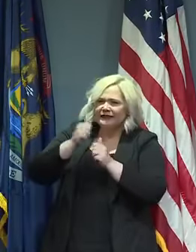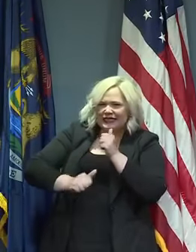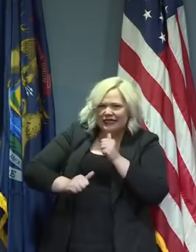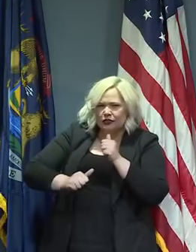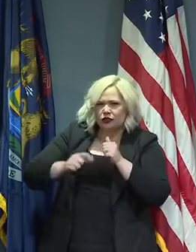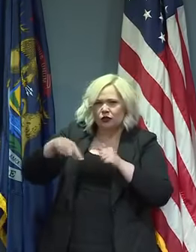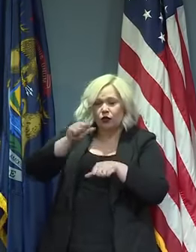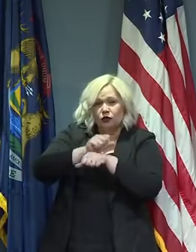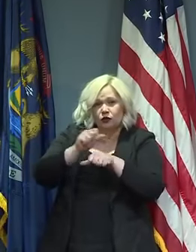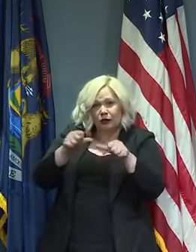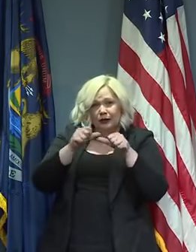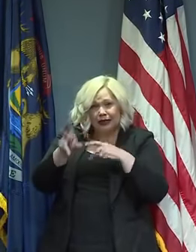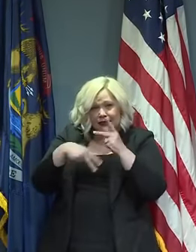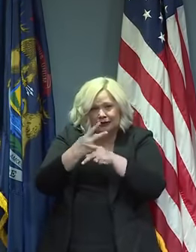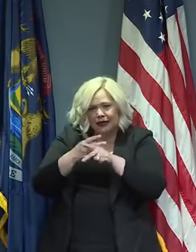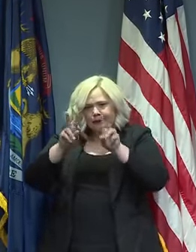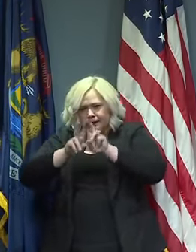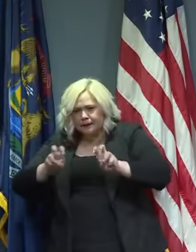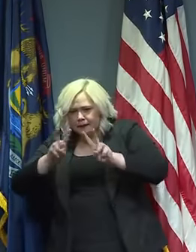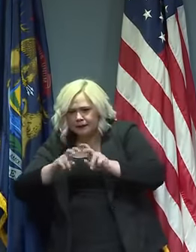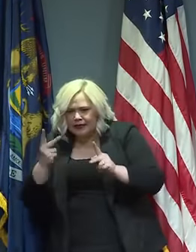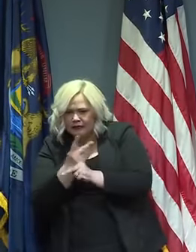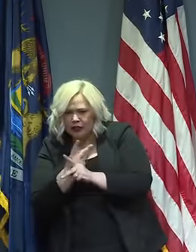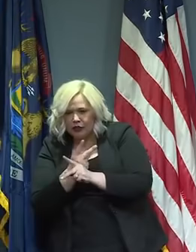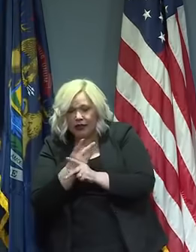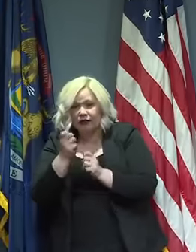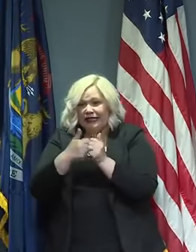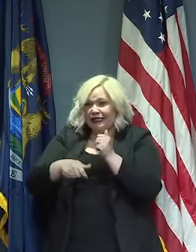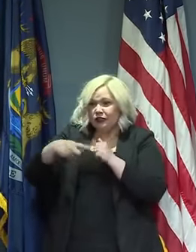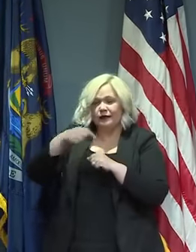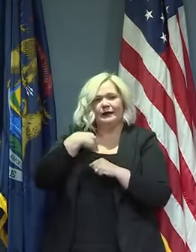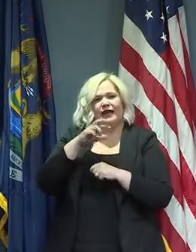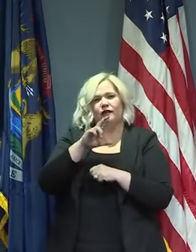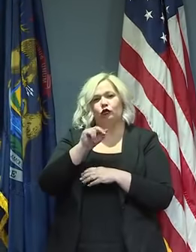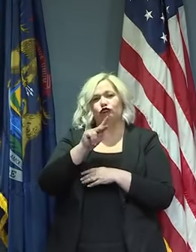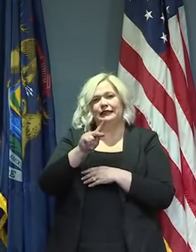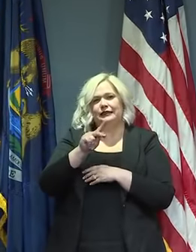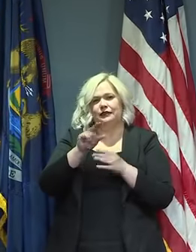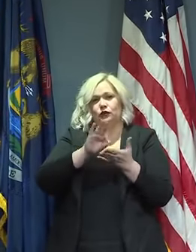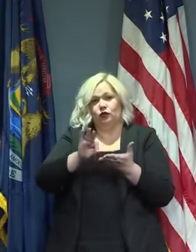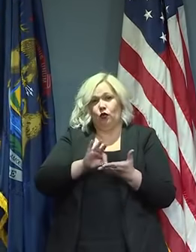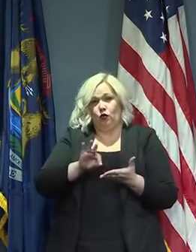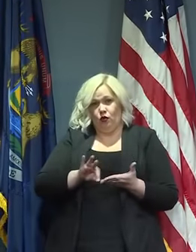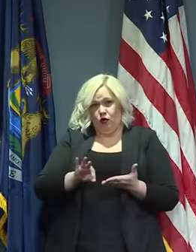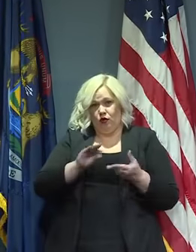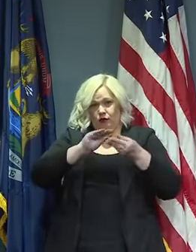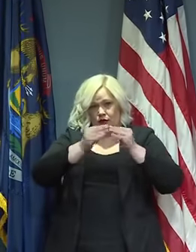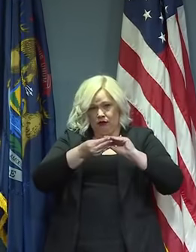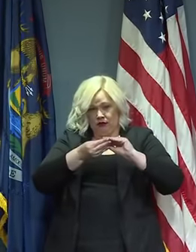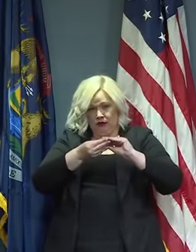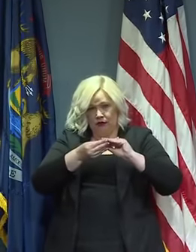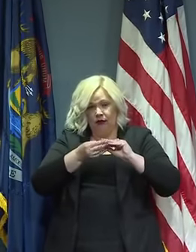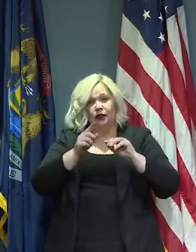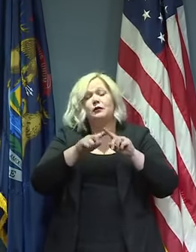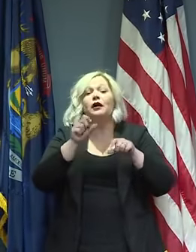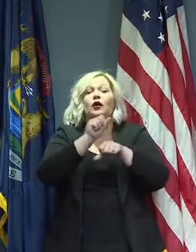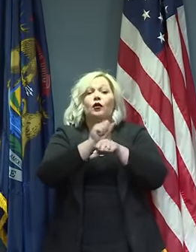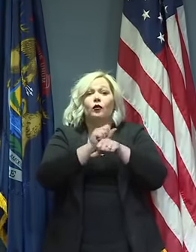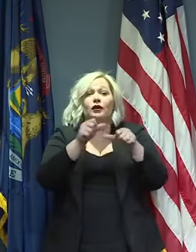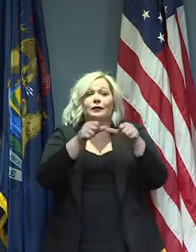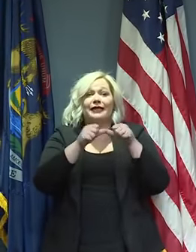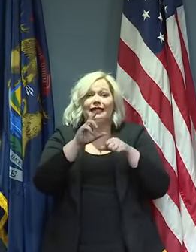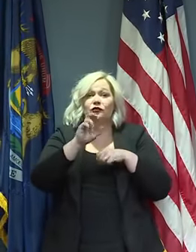each of these workplace types and have assigned each of them a risk score. But that workplace risk can be